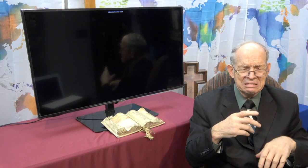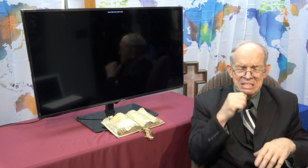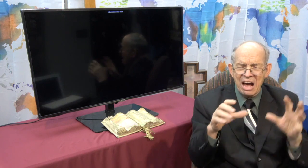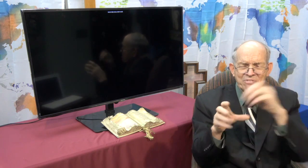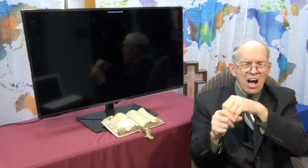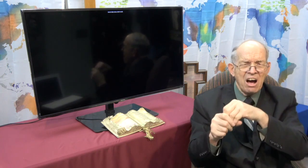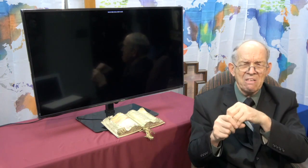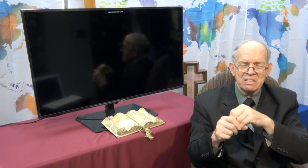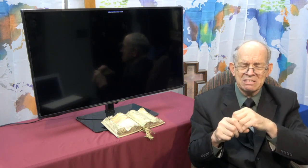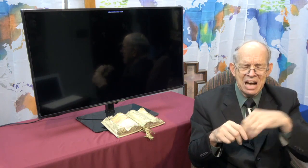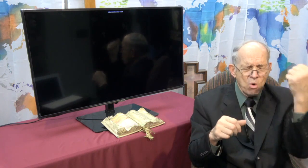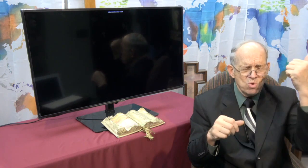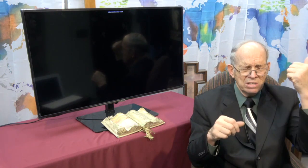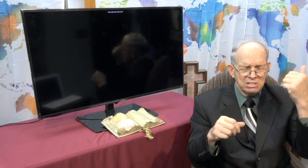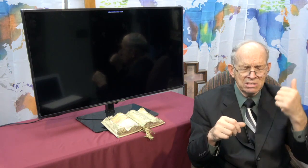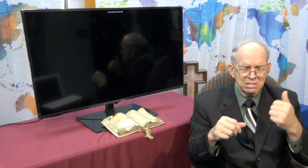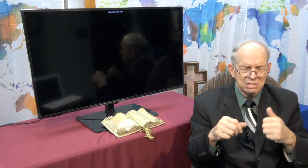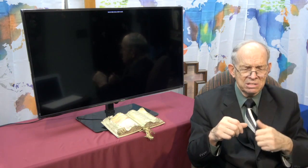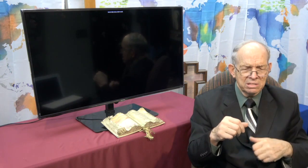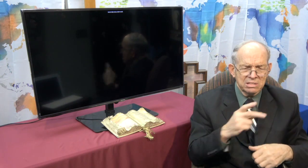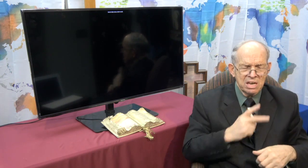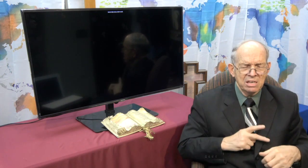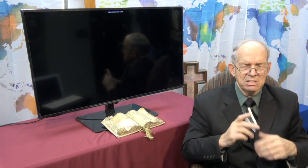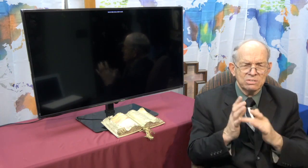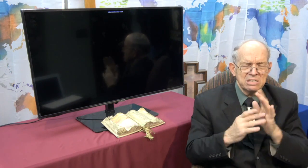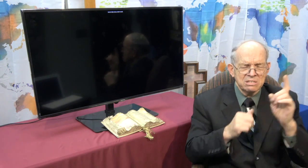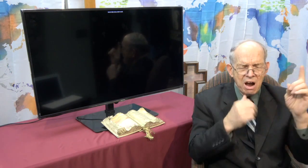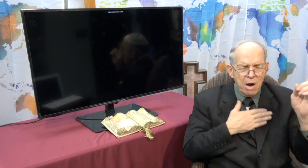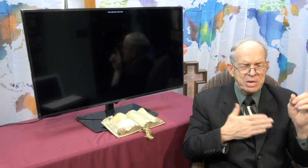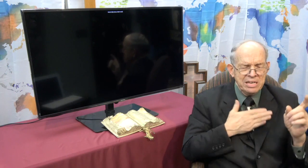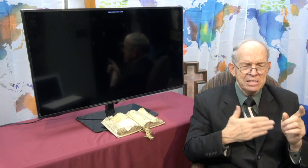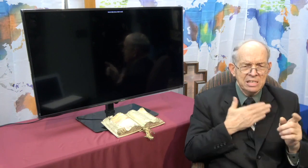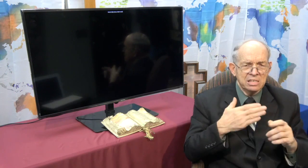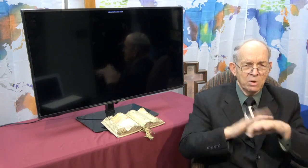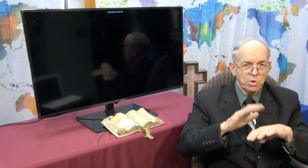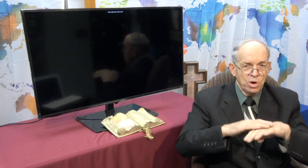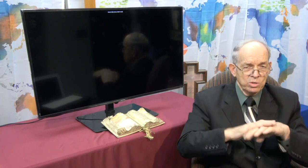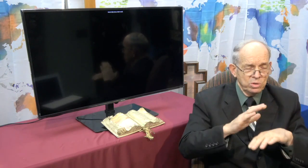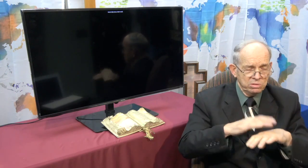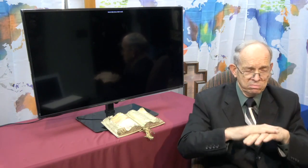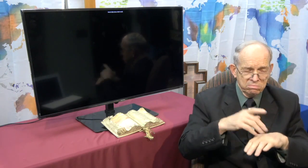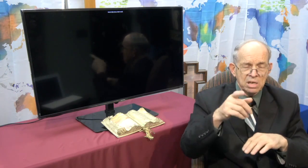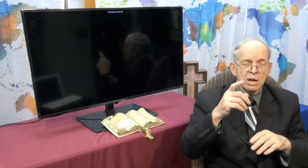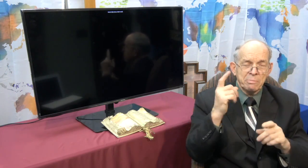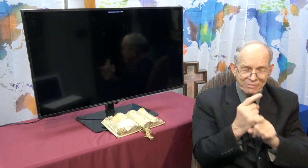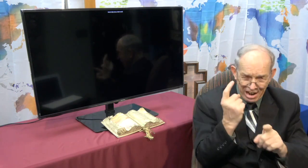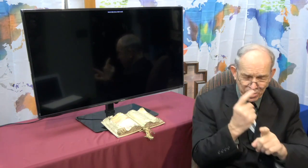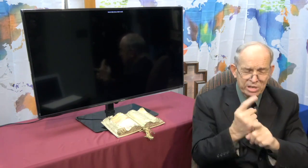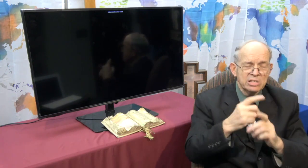Now, five. Oh, change. She's not happy. Where are you? Be faithful,